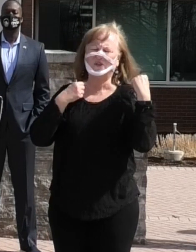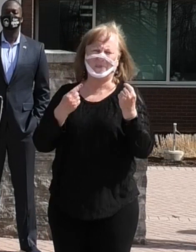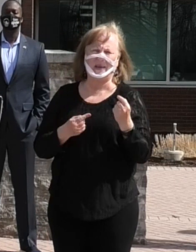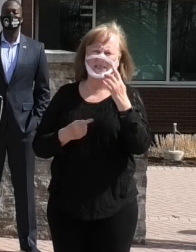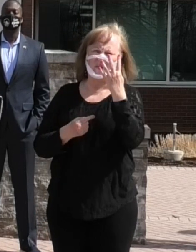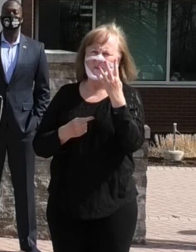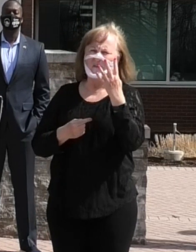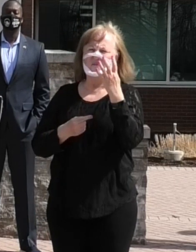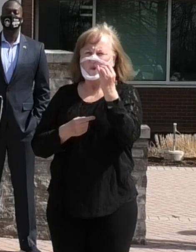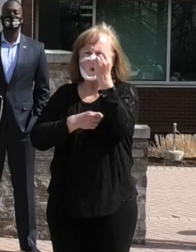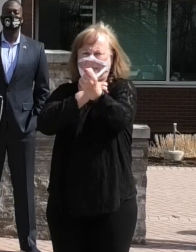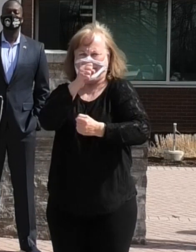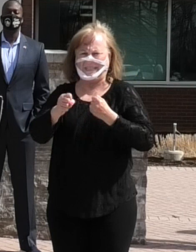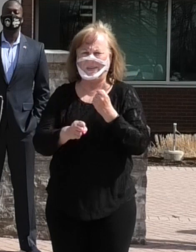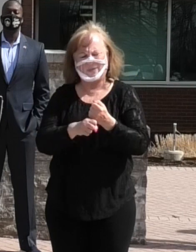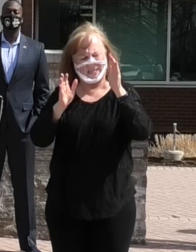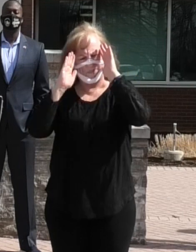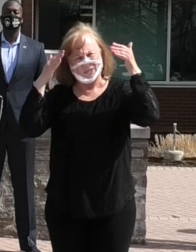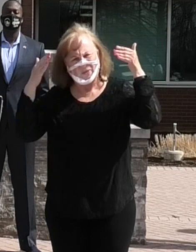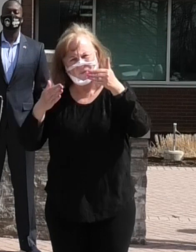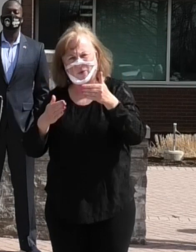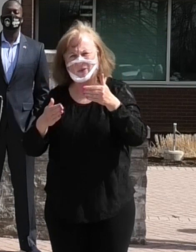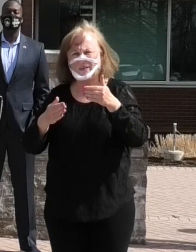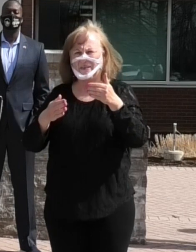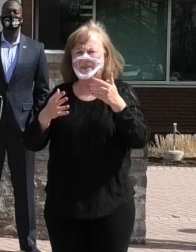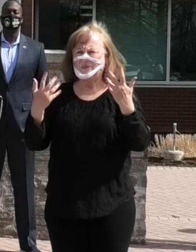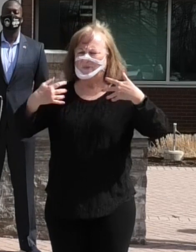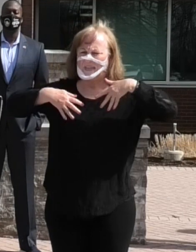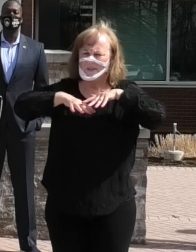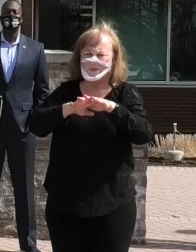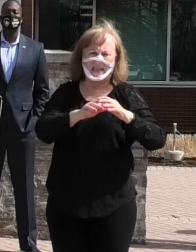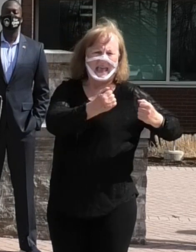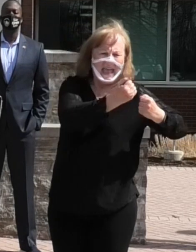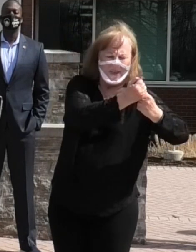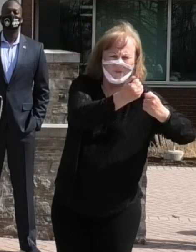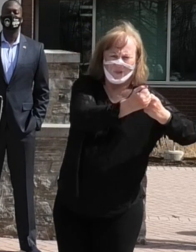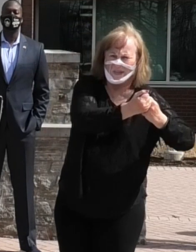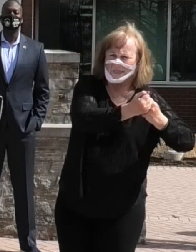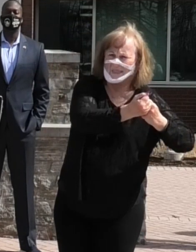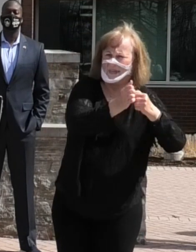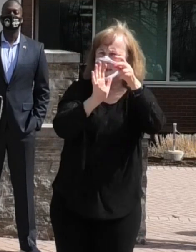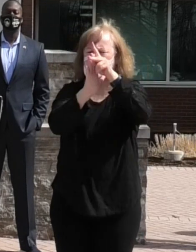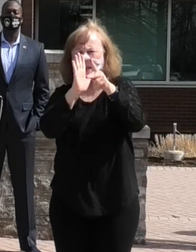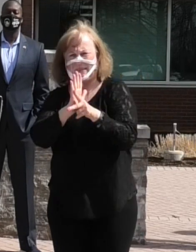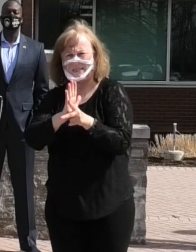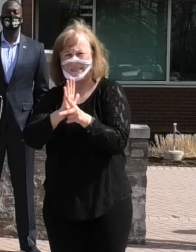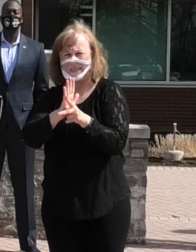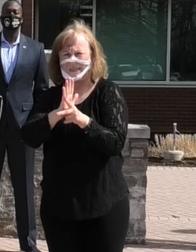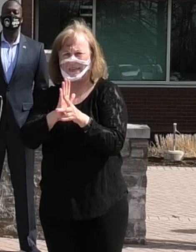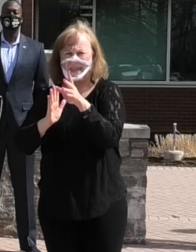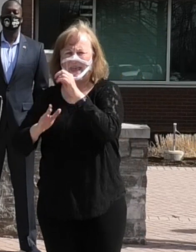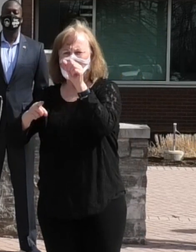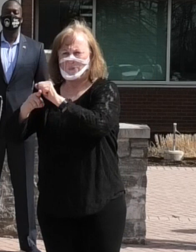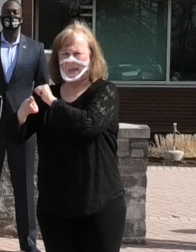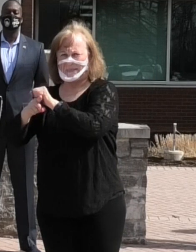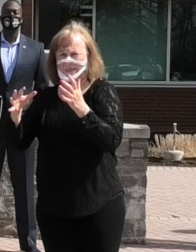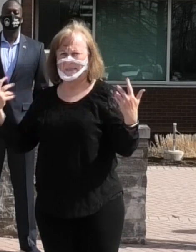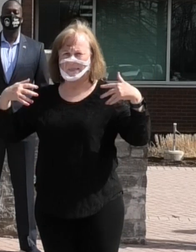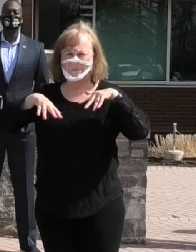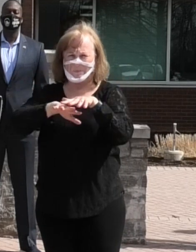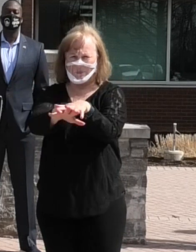past 4 decades has been devoted to the intersection of advocacy, policy, and